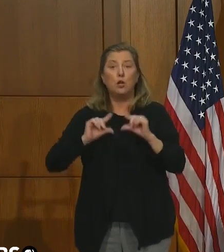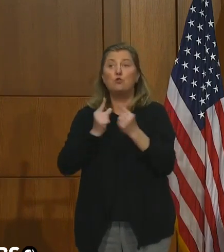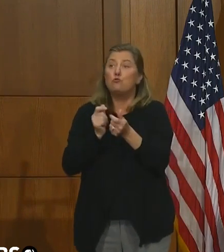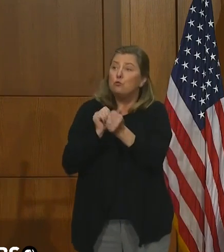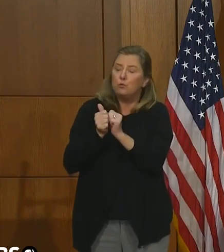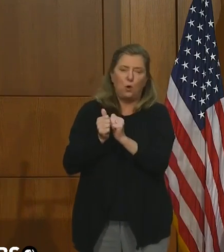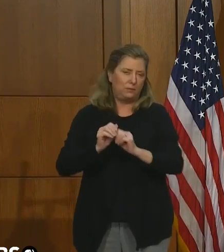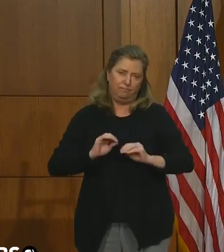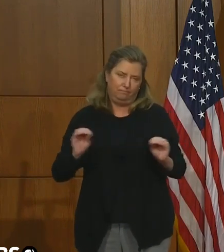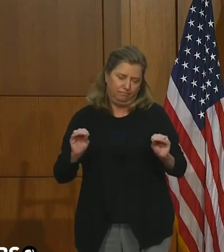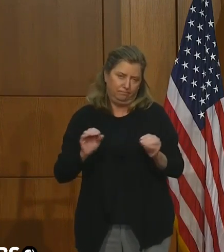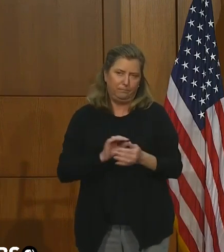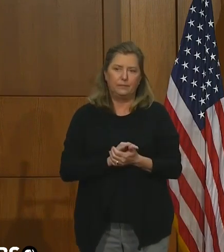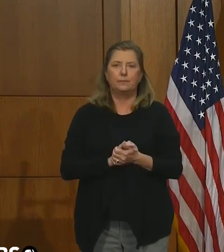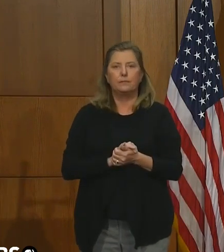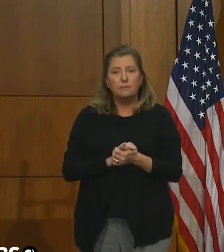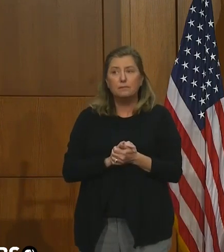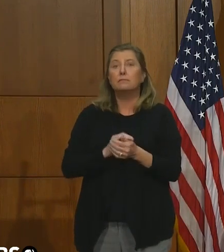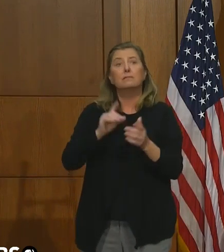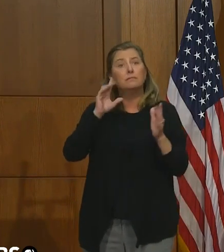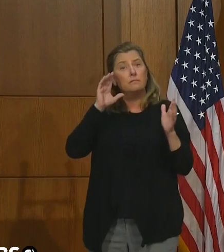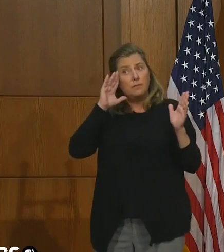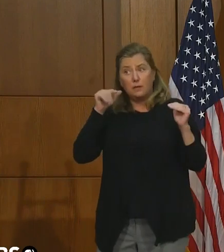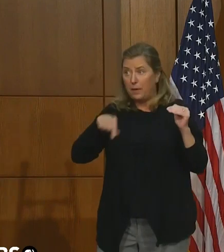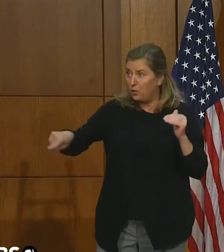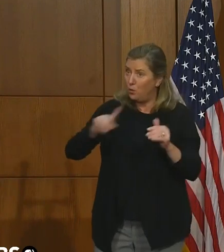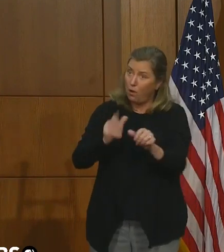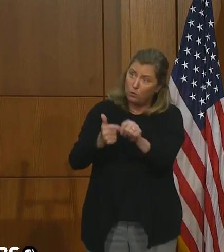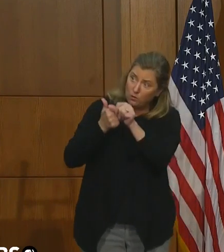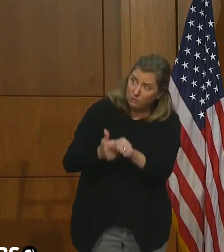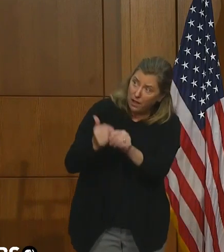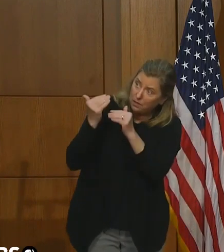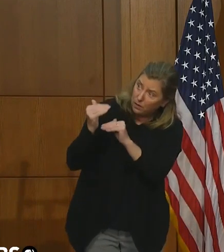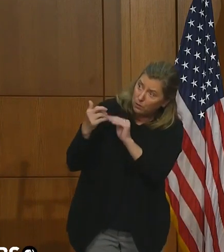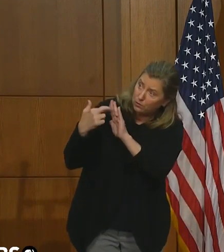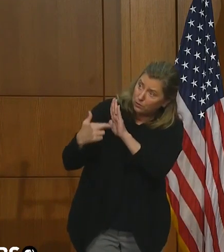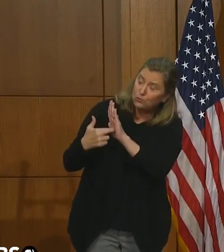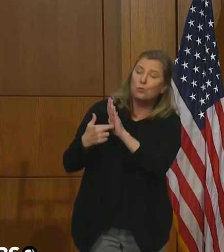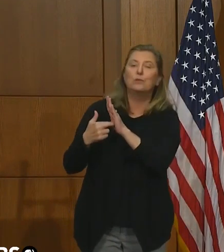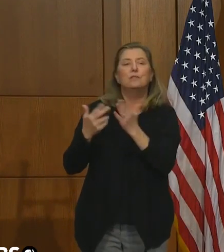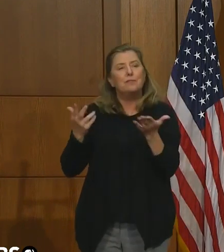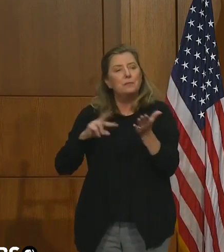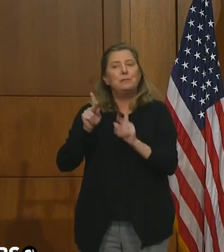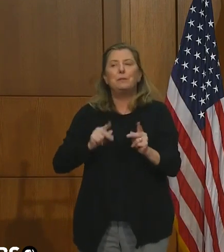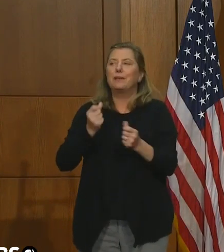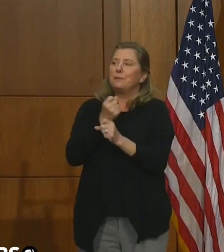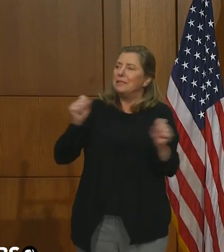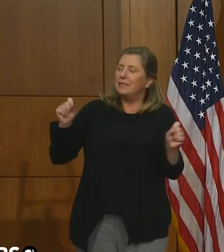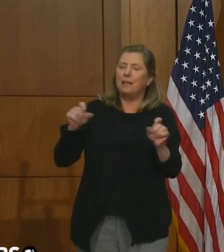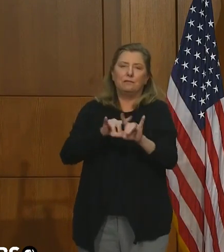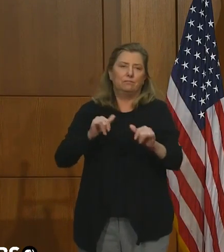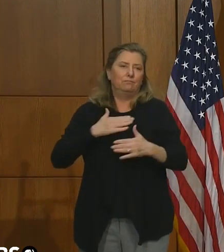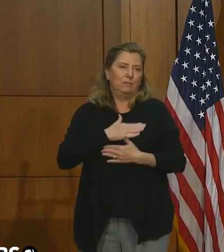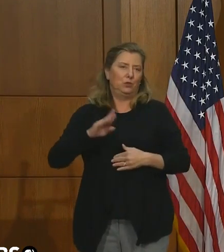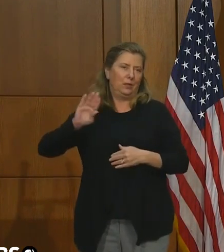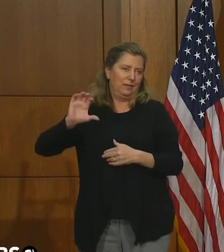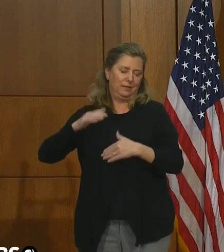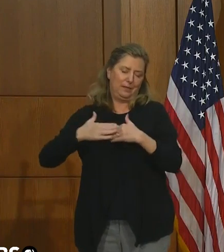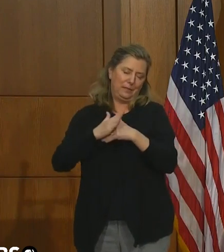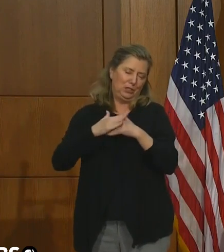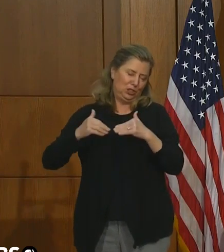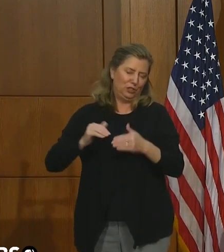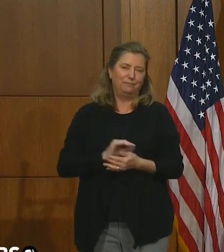expect everyone to follow the restrictions so that people can be safe while enjoying our beautiful beaches.